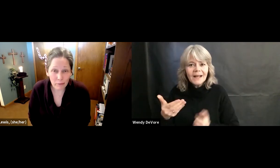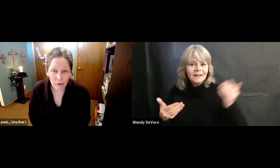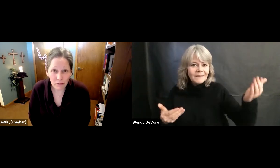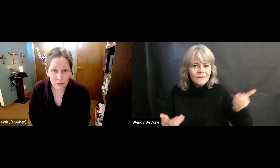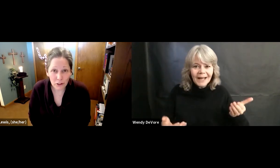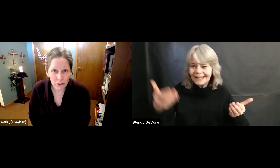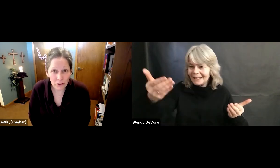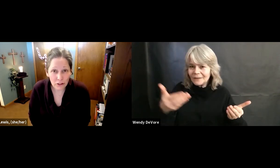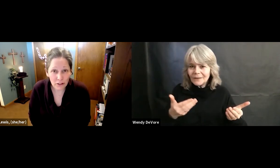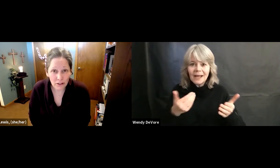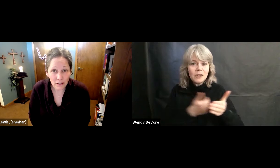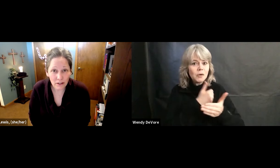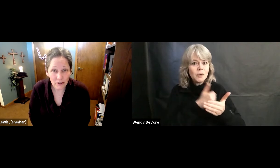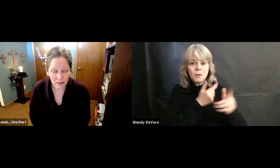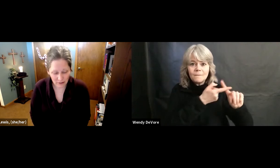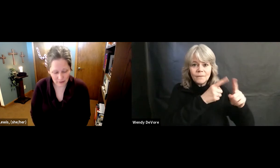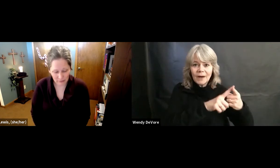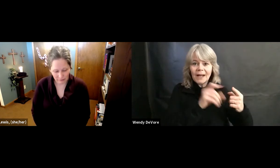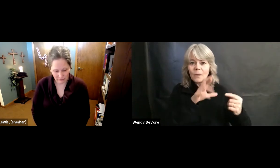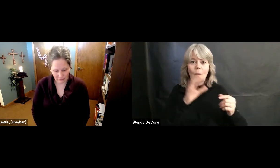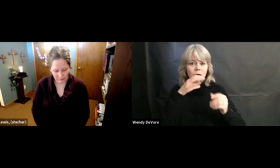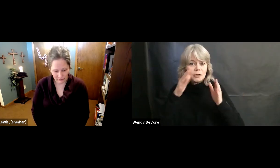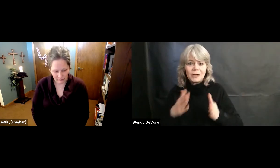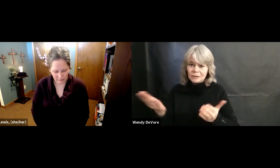our beautiful church?